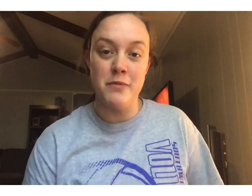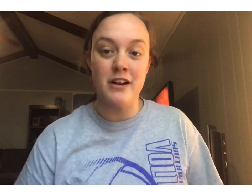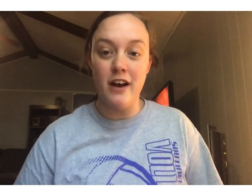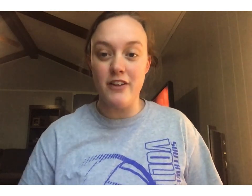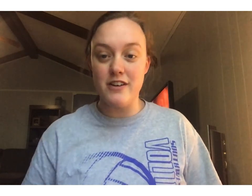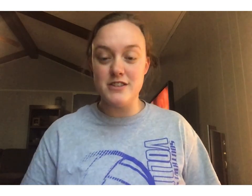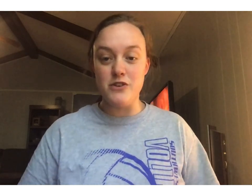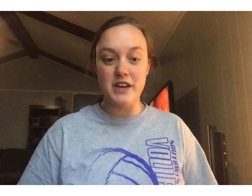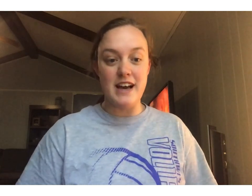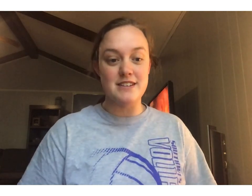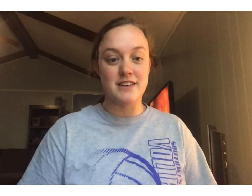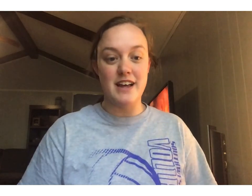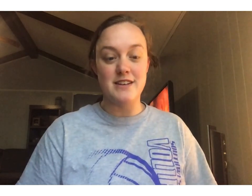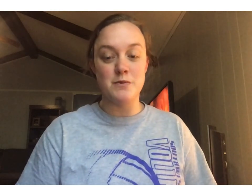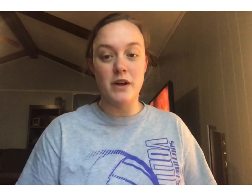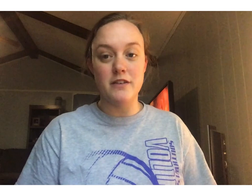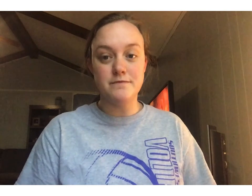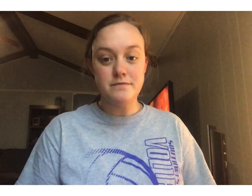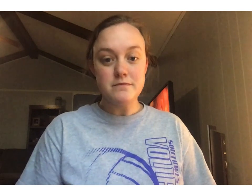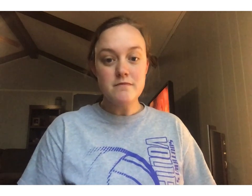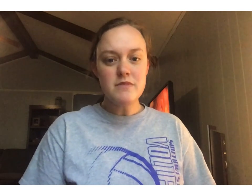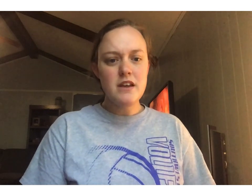bathroom and color, so you can ask that as well.